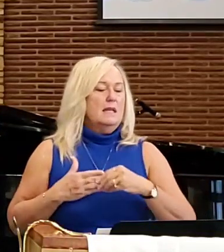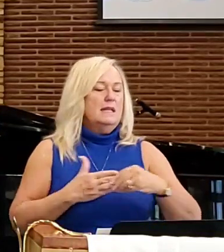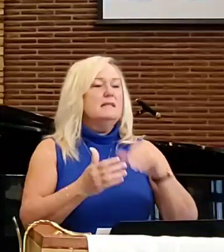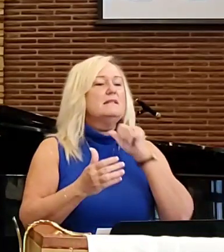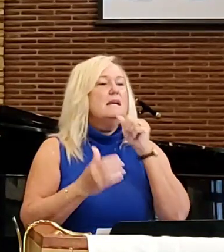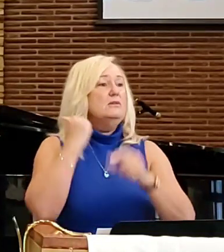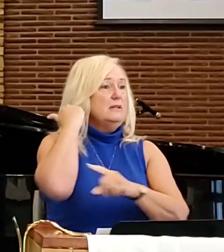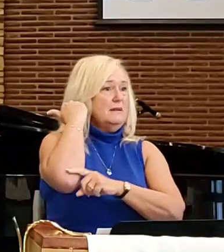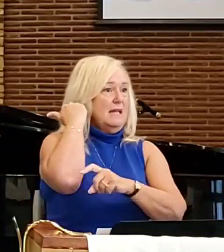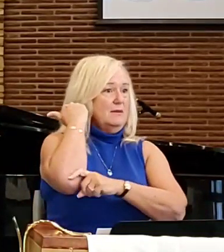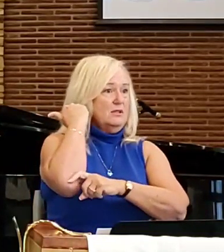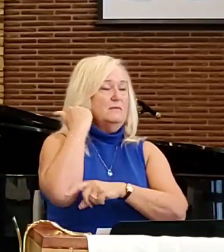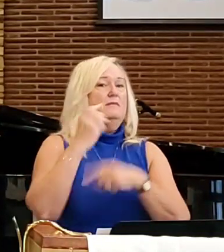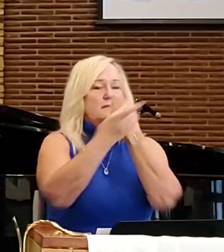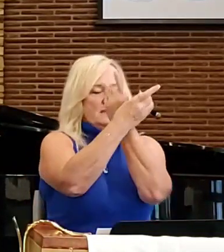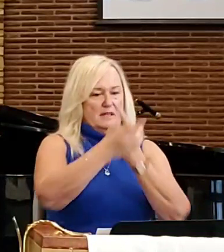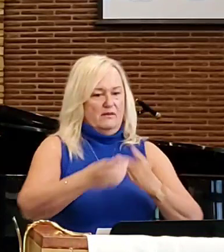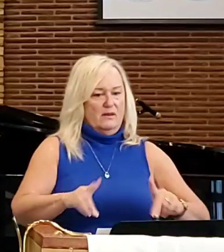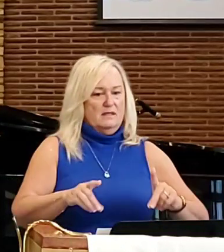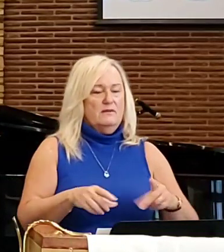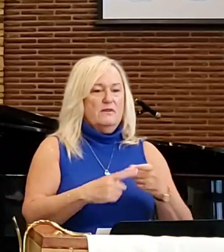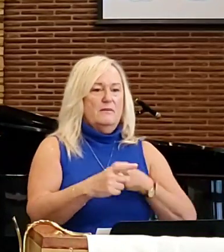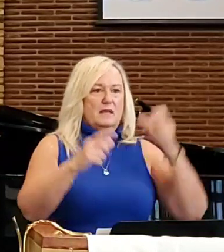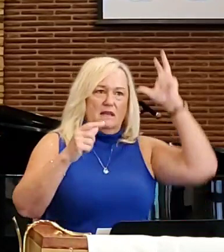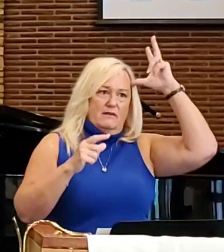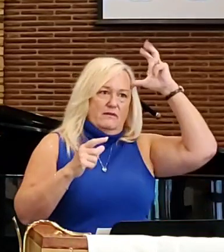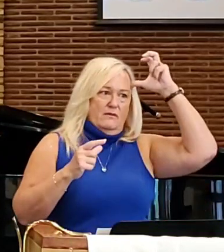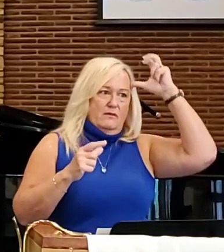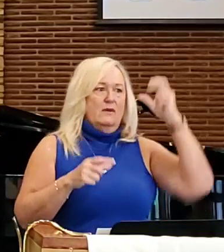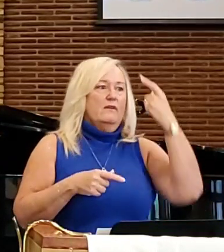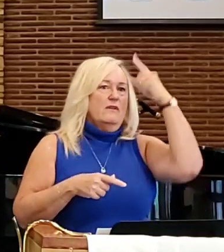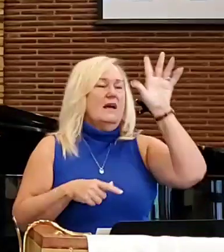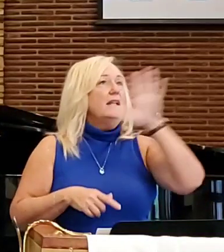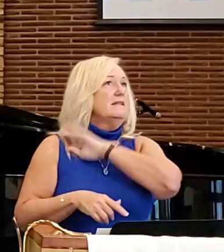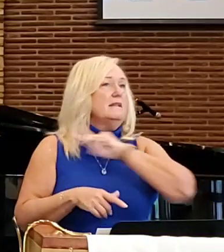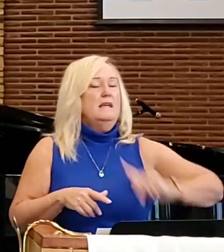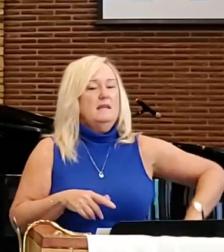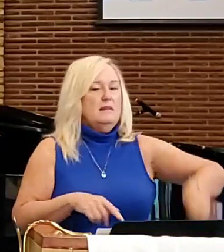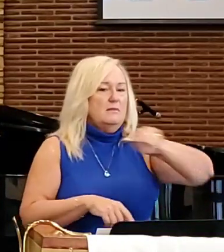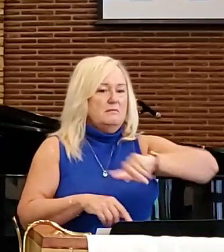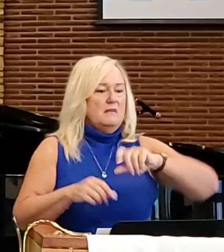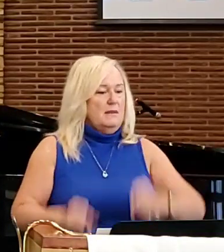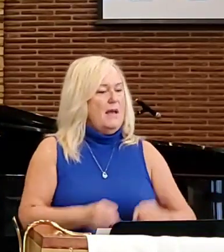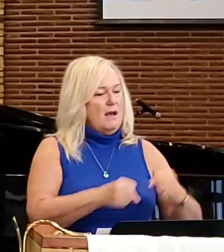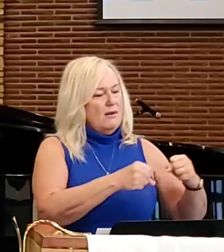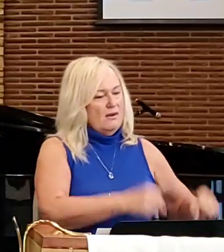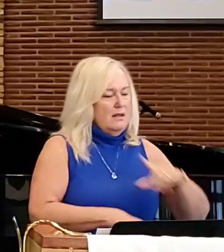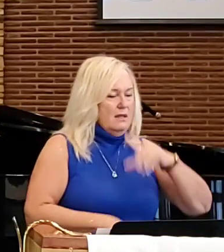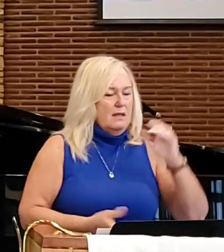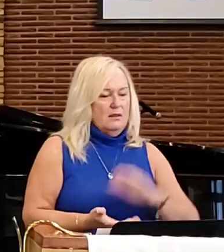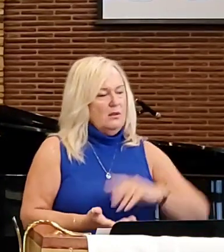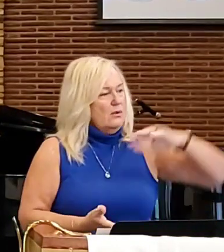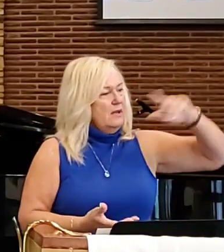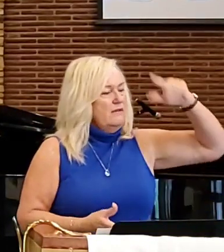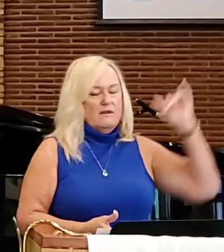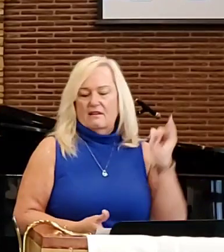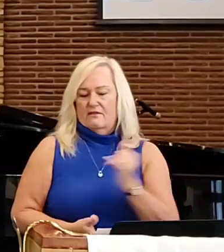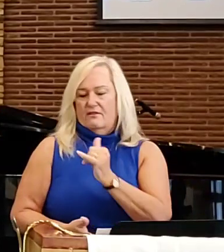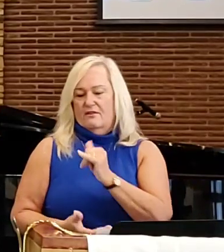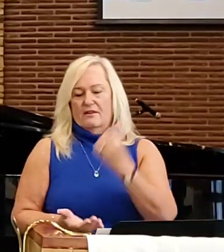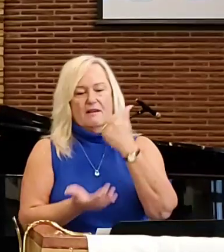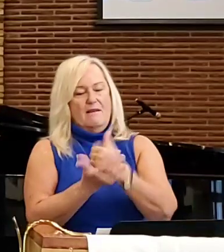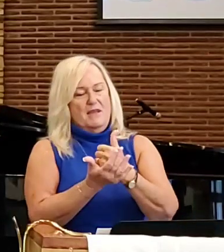not into temptation, but deliver us from evil. For thine is the kingdom, and the power, and the glory